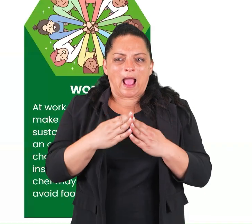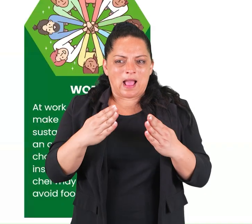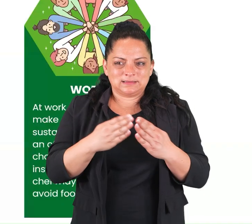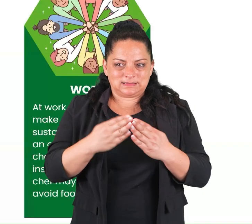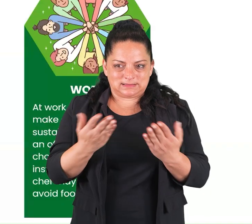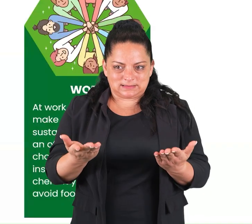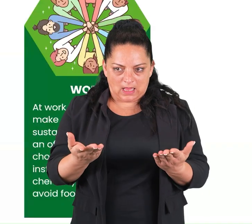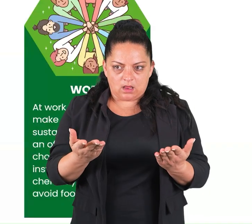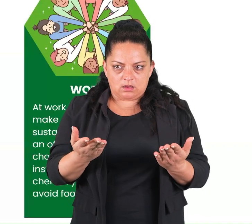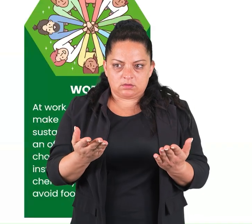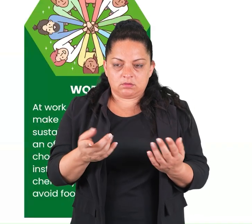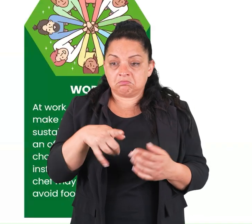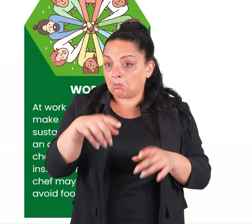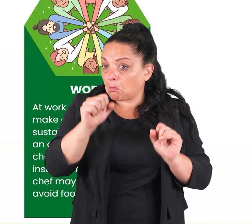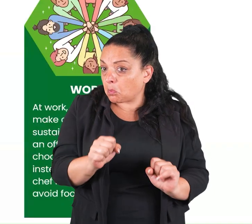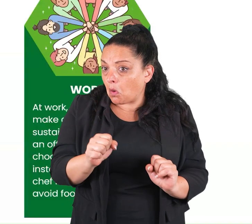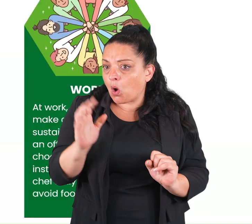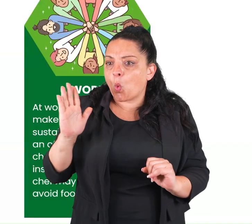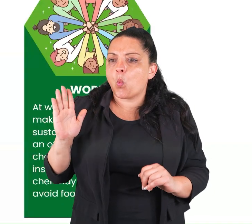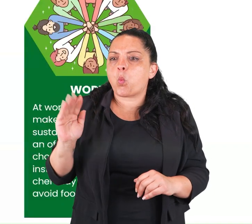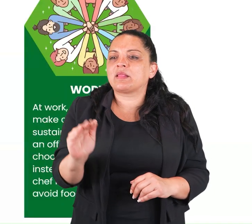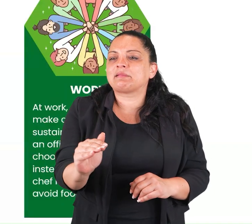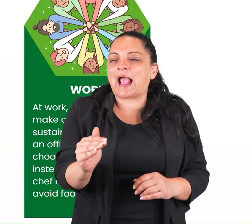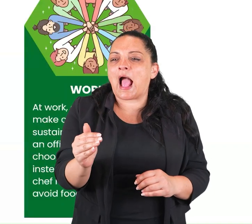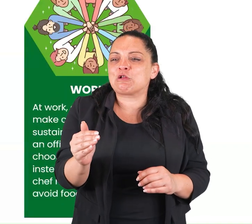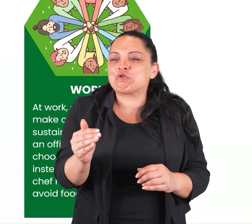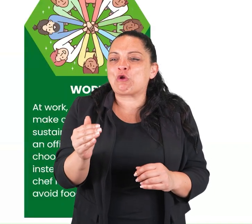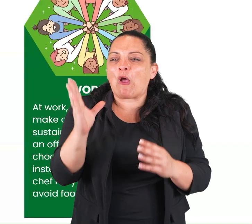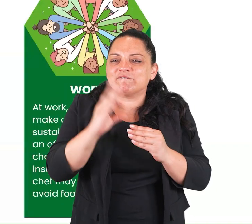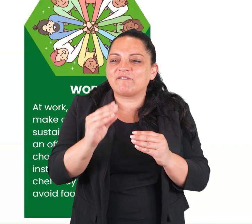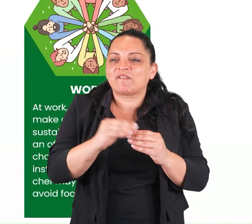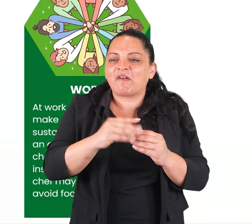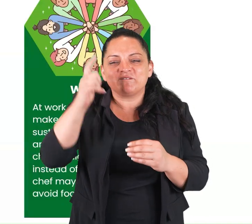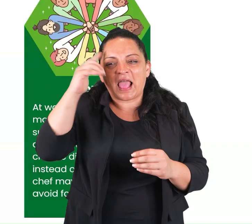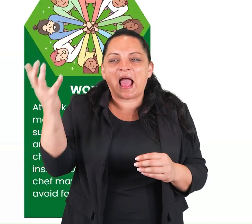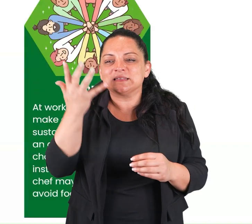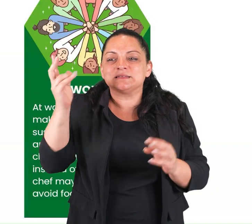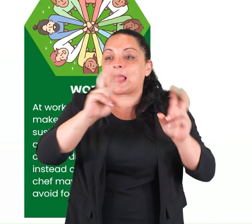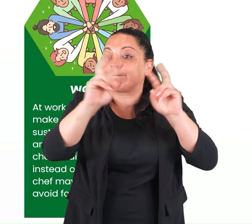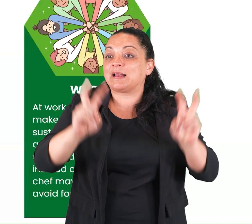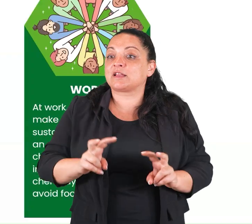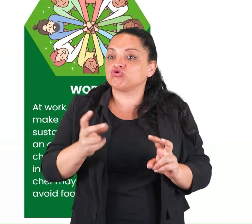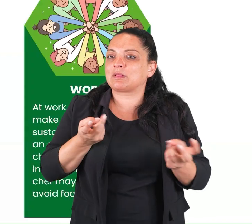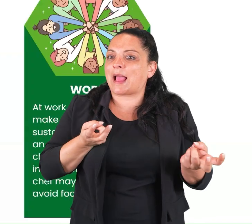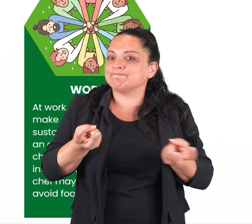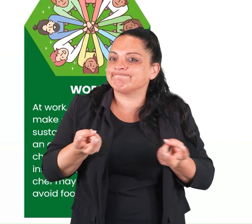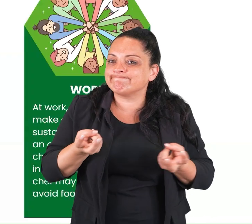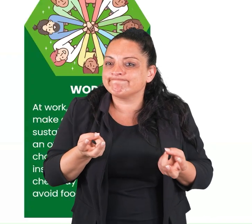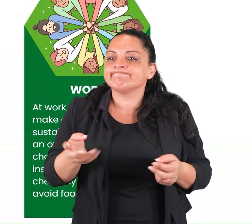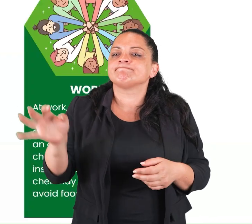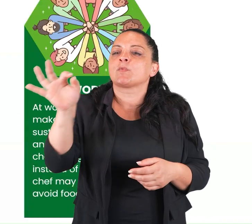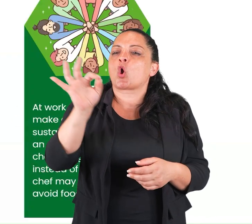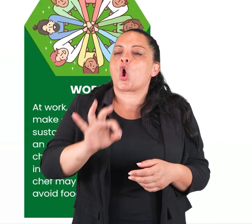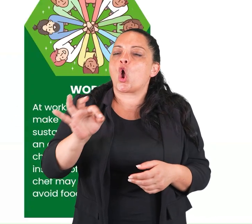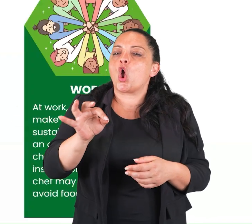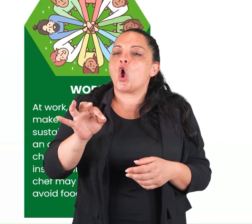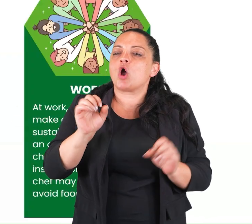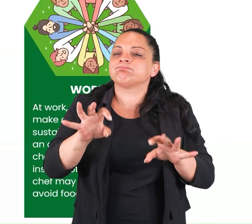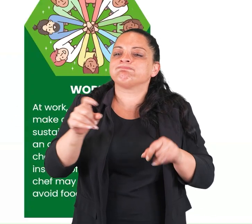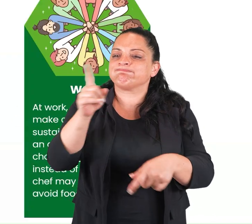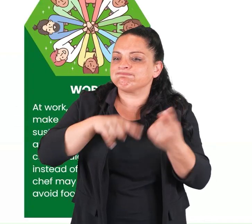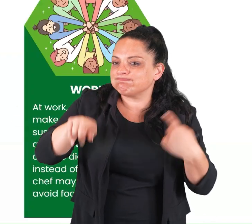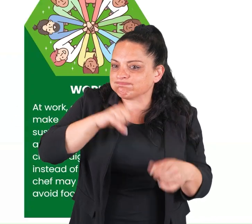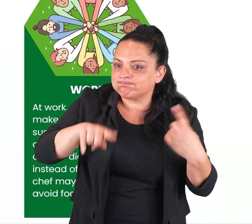home. So you can do daily stuff like save electricity or do recycling and